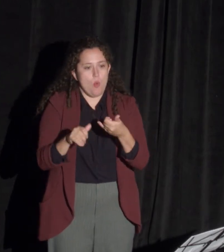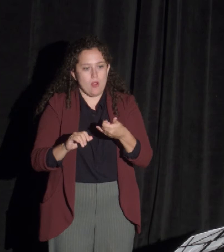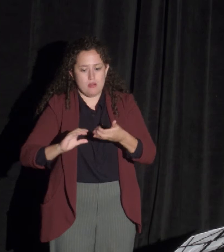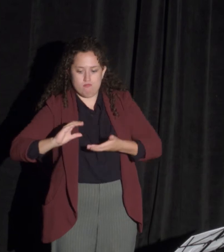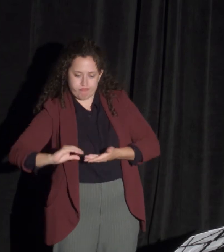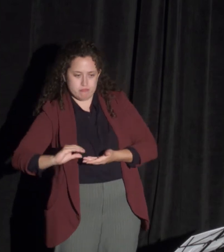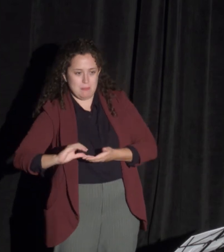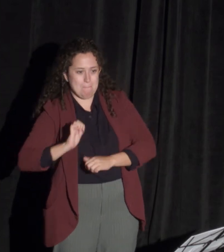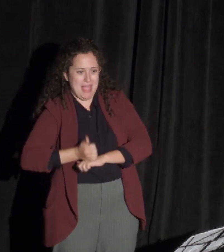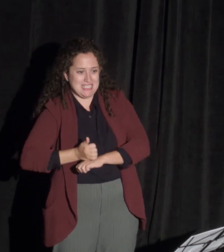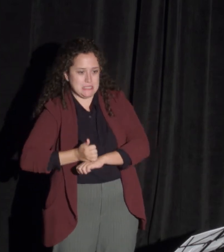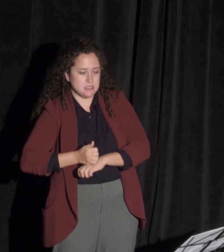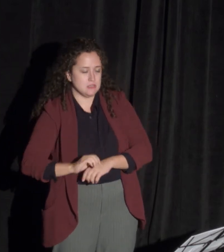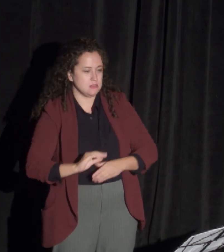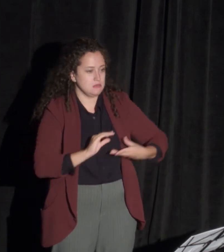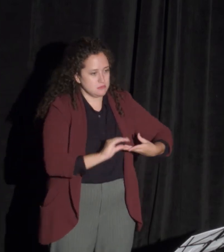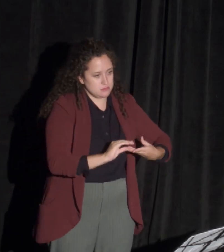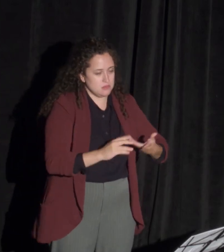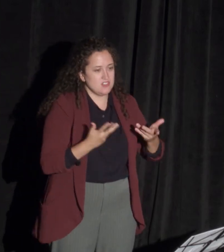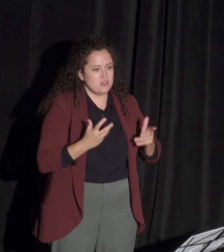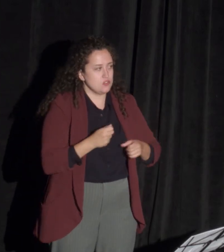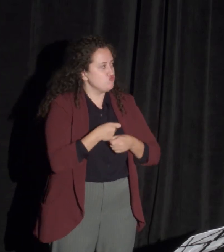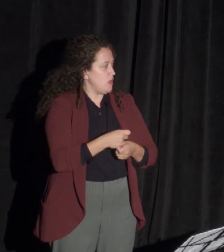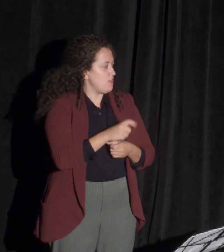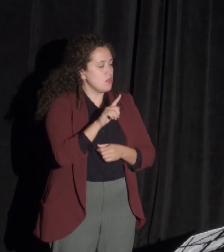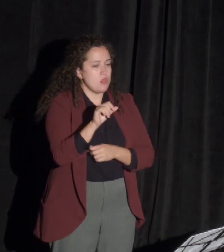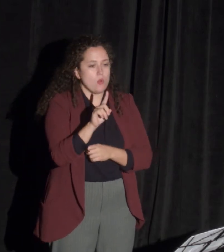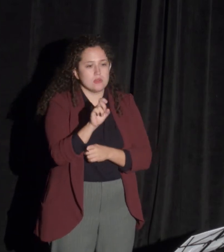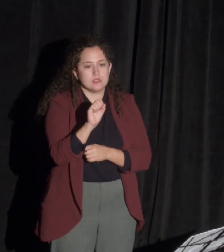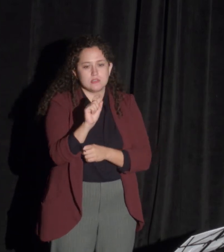from 2019 to 2021.